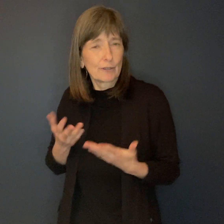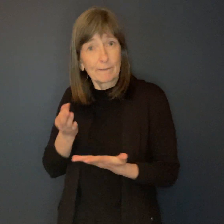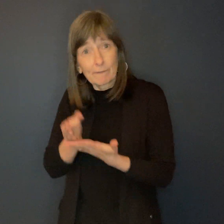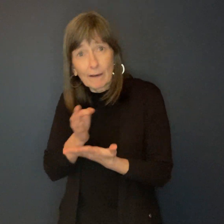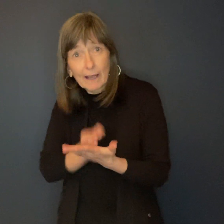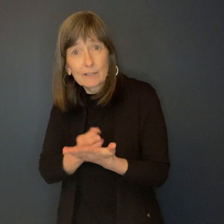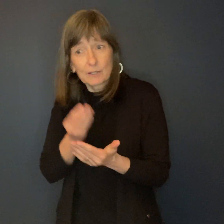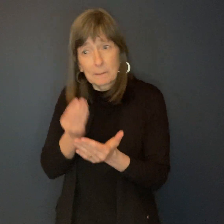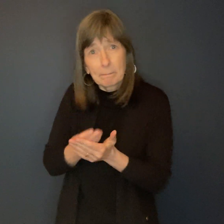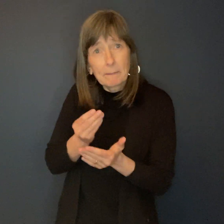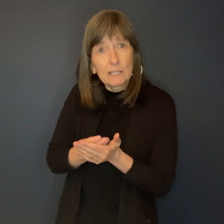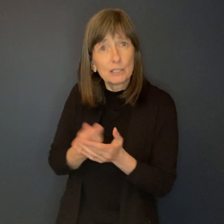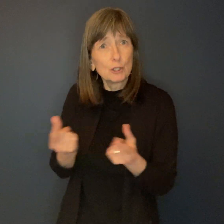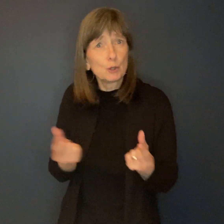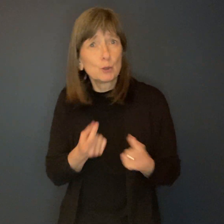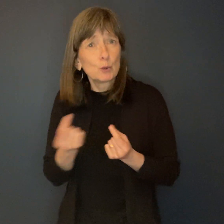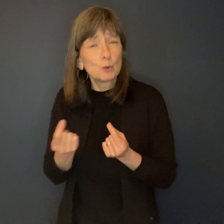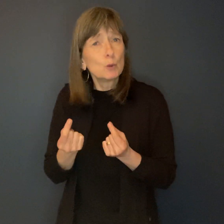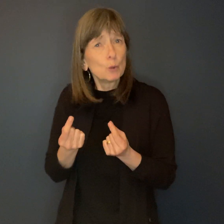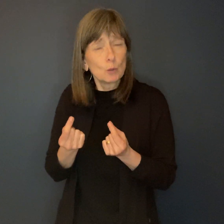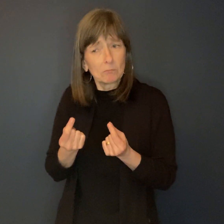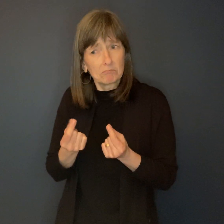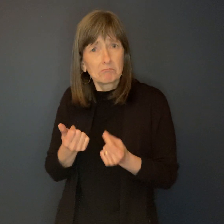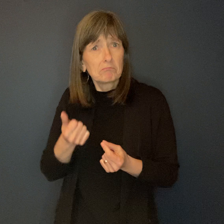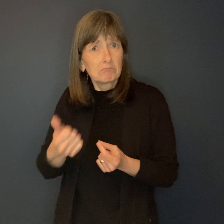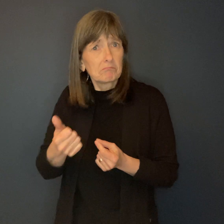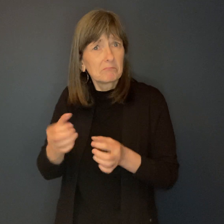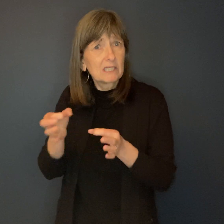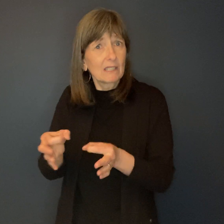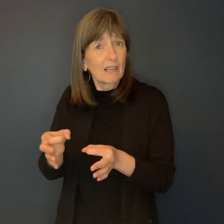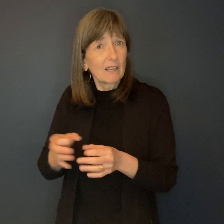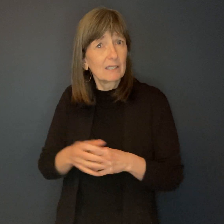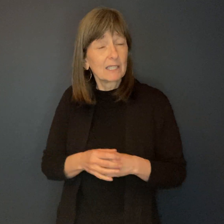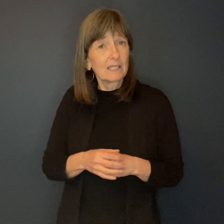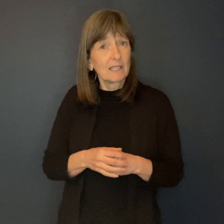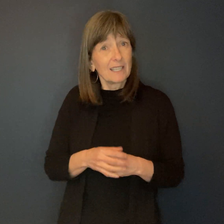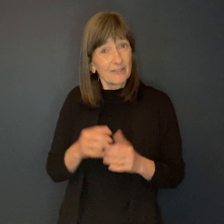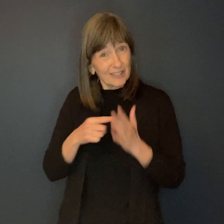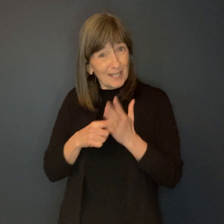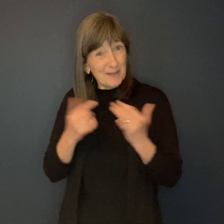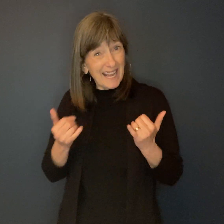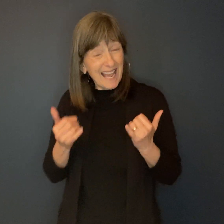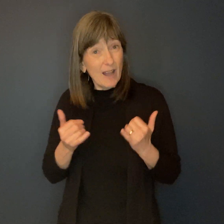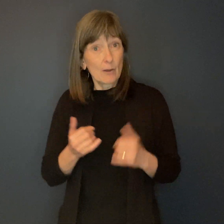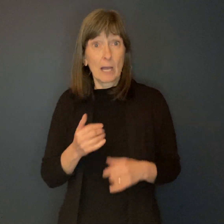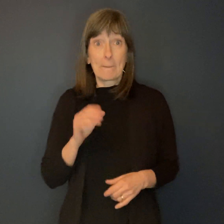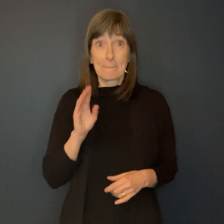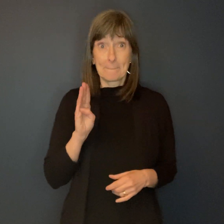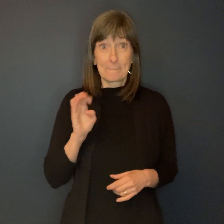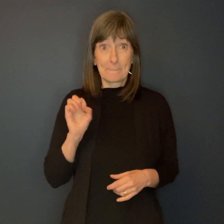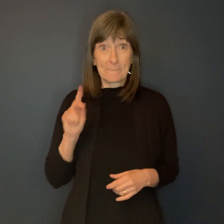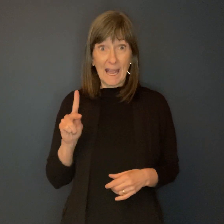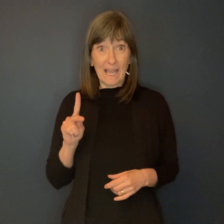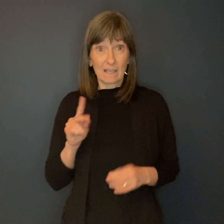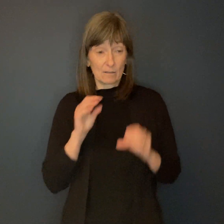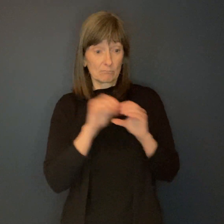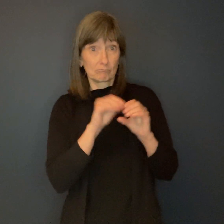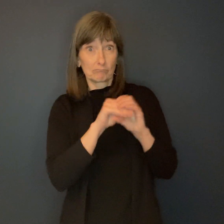like, you know, people, you can have a bank account but you can't access your money. So there's all kinds of weird stuff out there